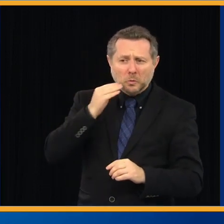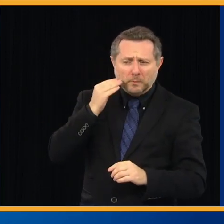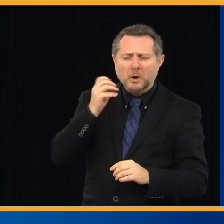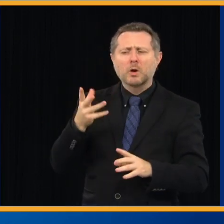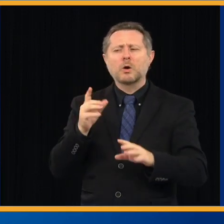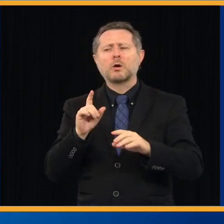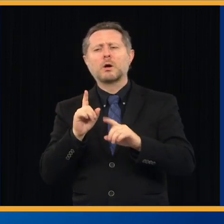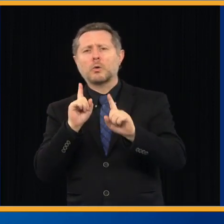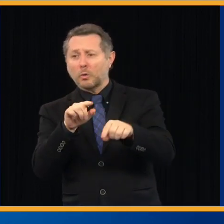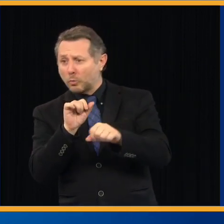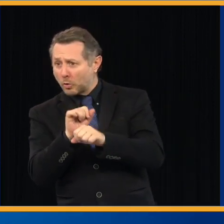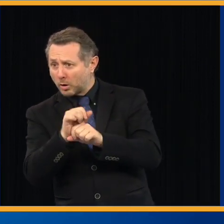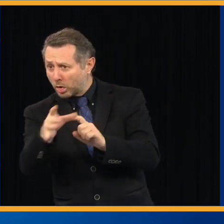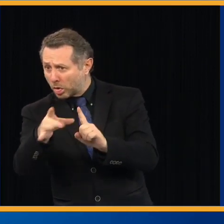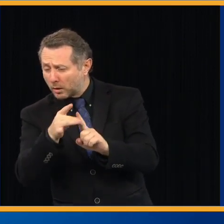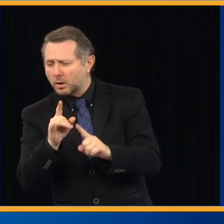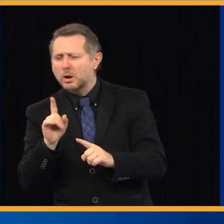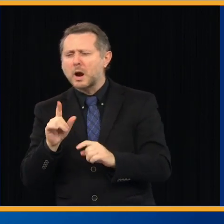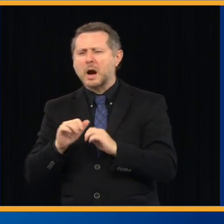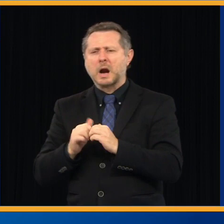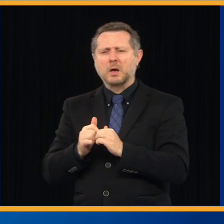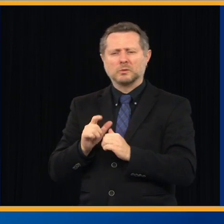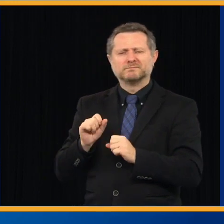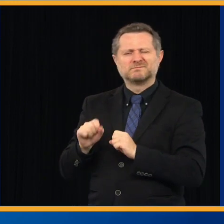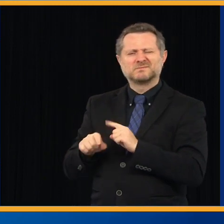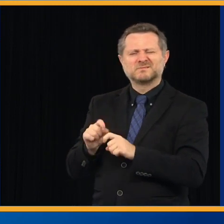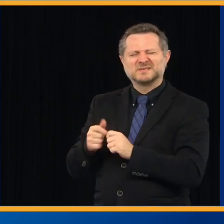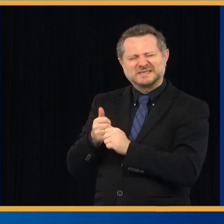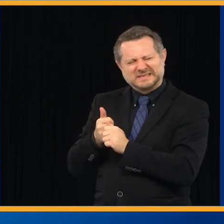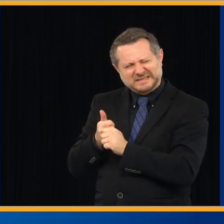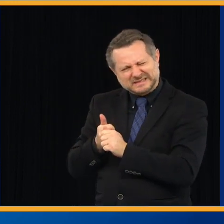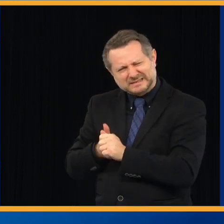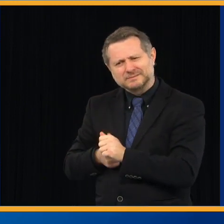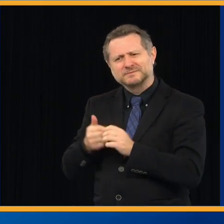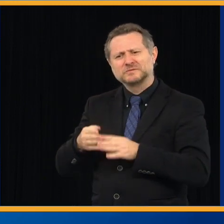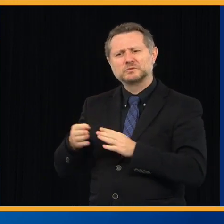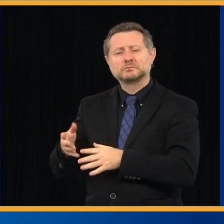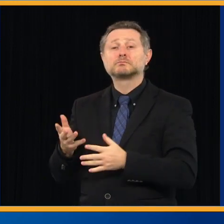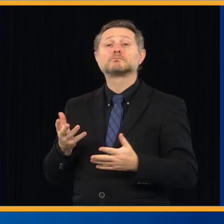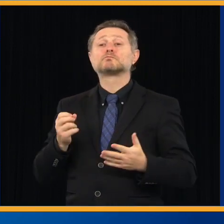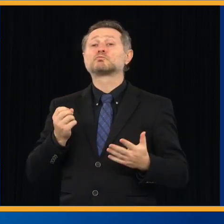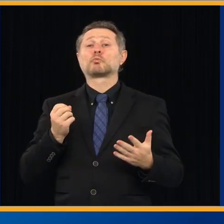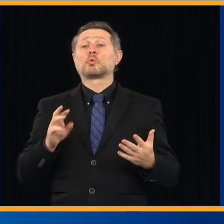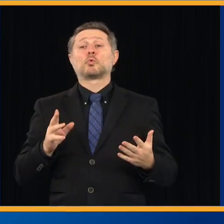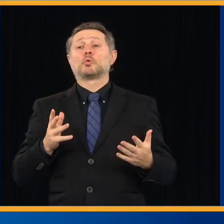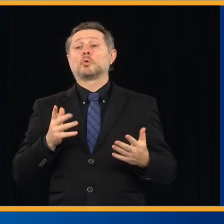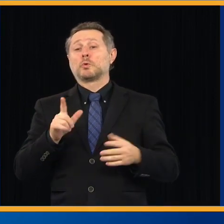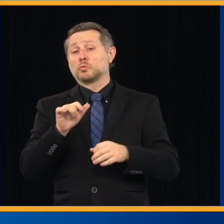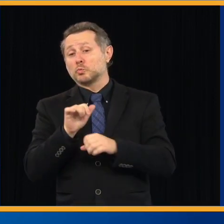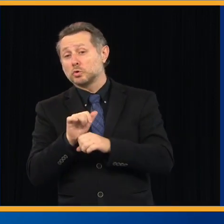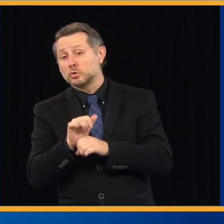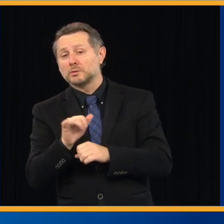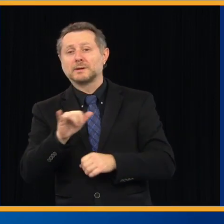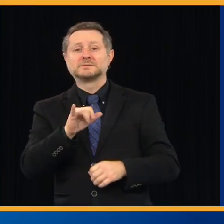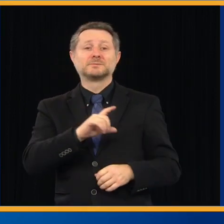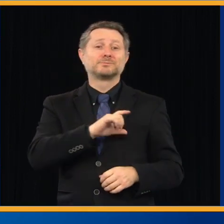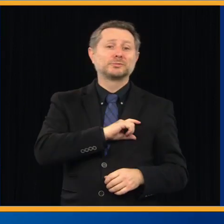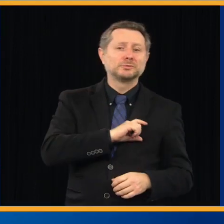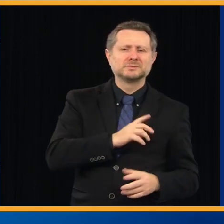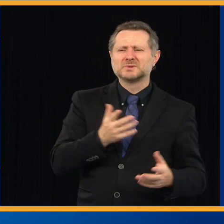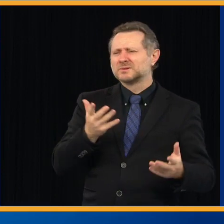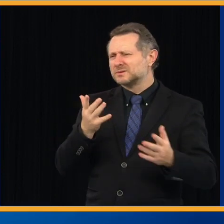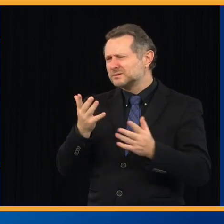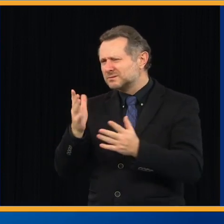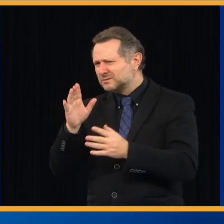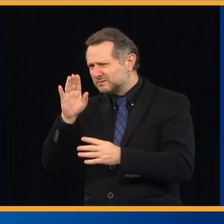that are being spread in the home? Or are they frontline workers, which means they're getting up every day, they're getting on public transit,